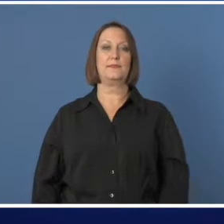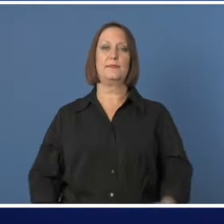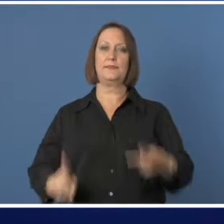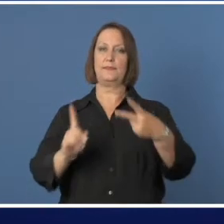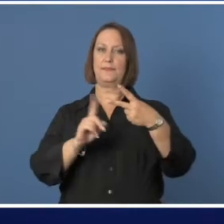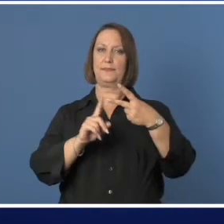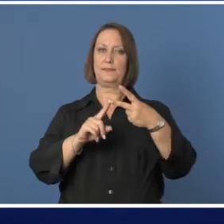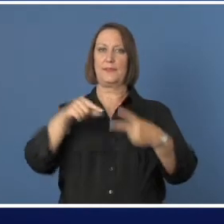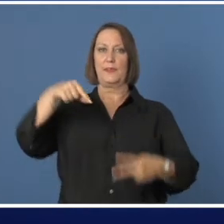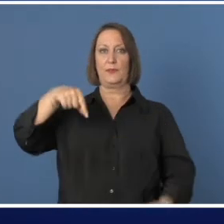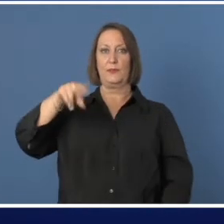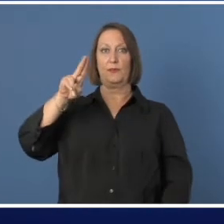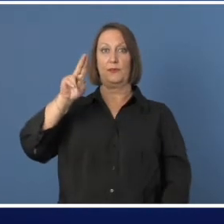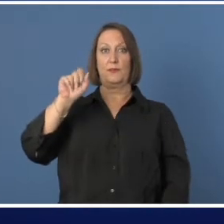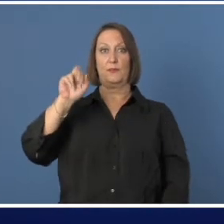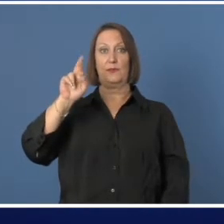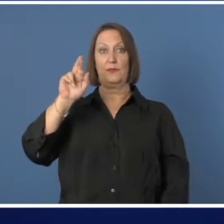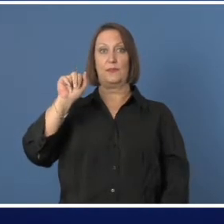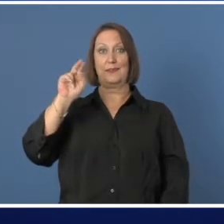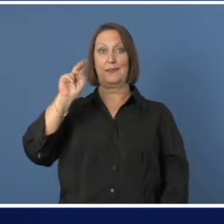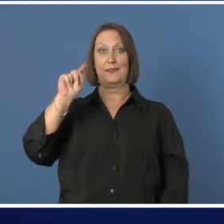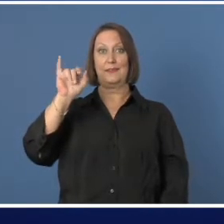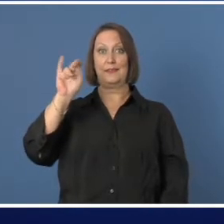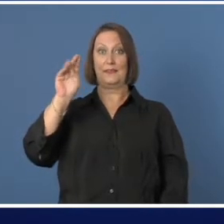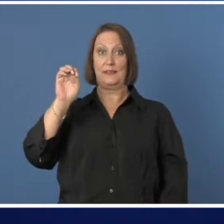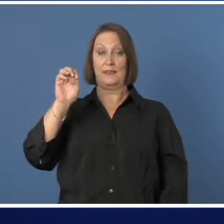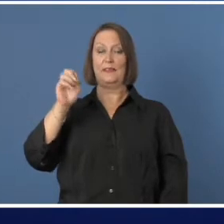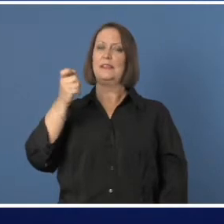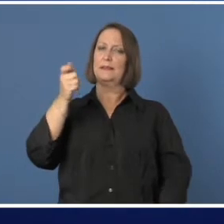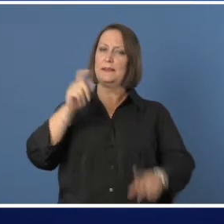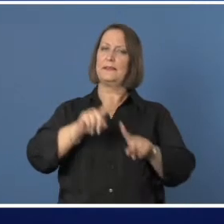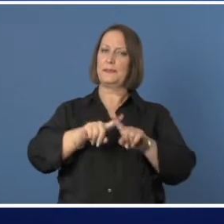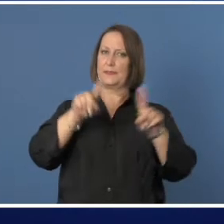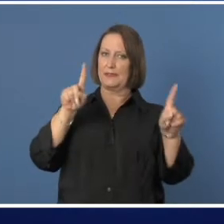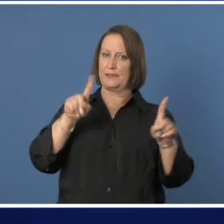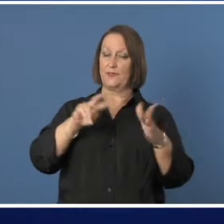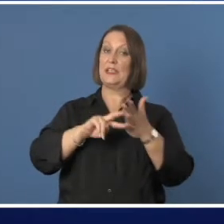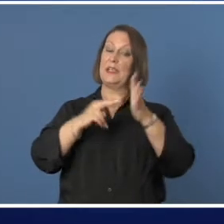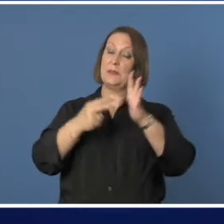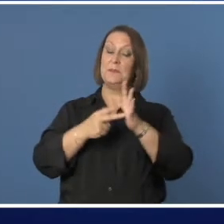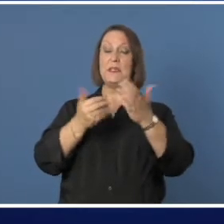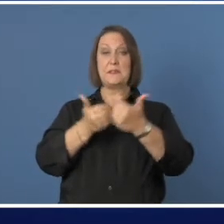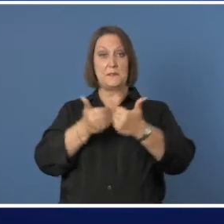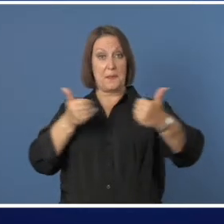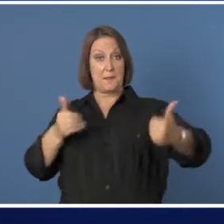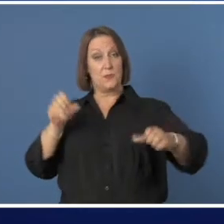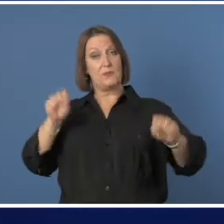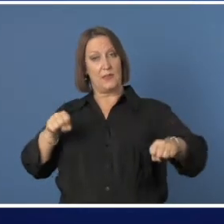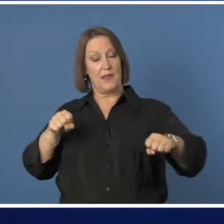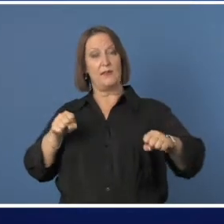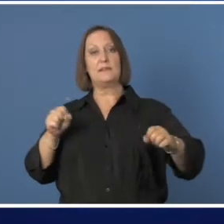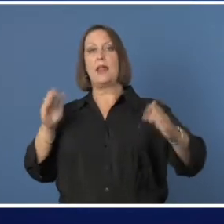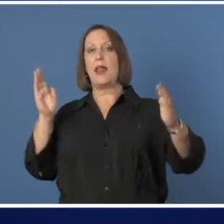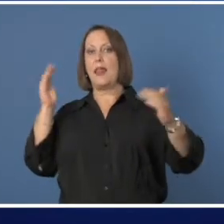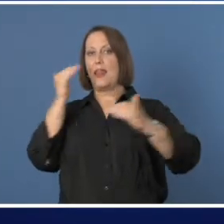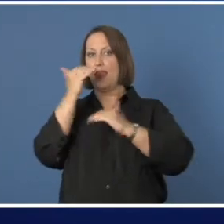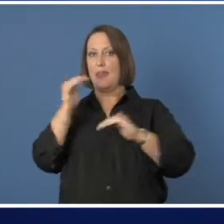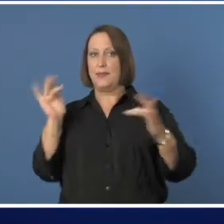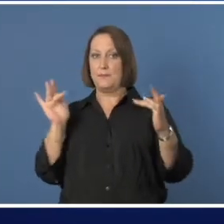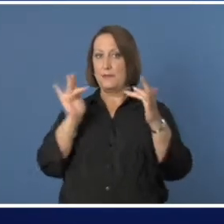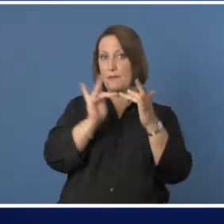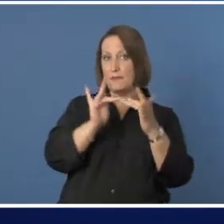Quarantine, in contrast, generally refers to the separation and restriction of movement